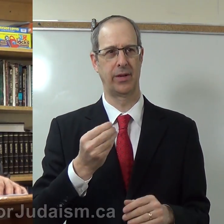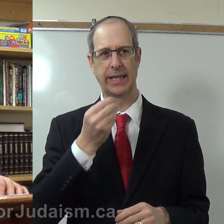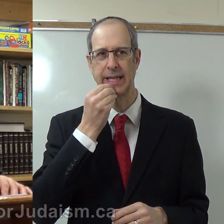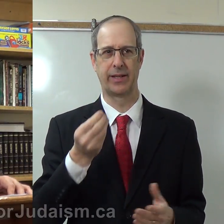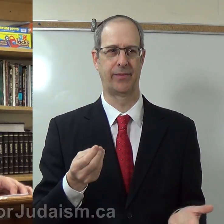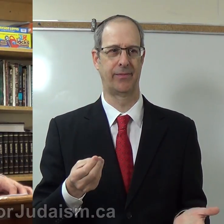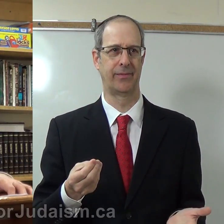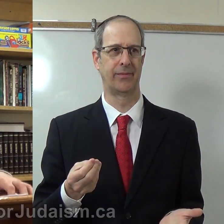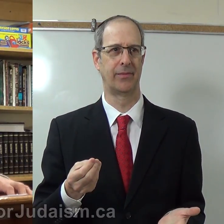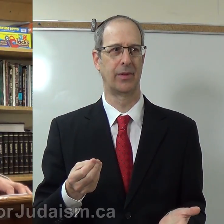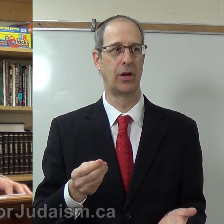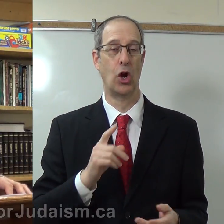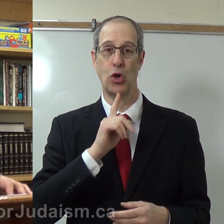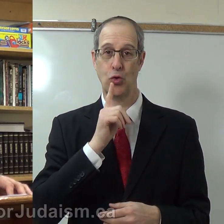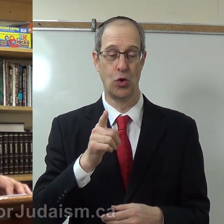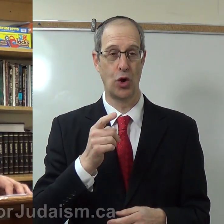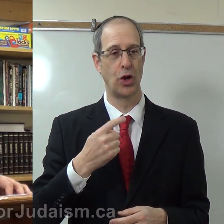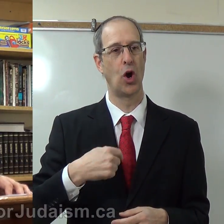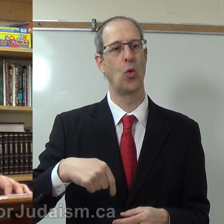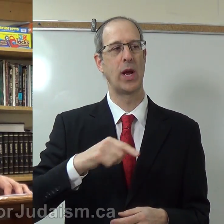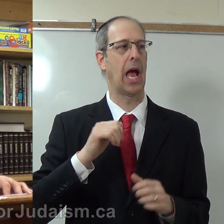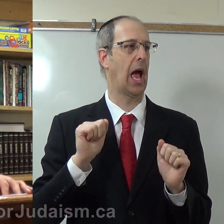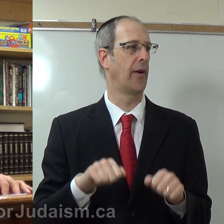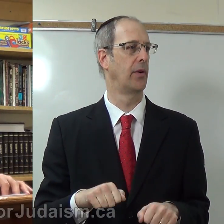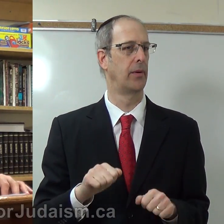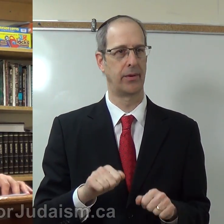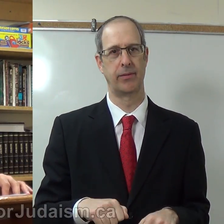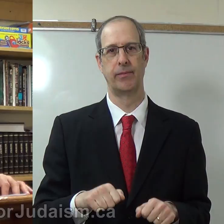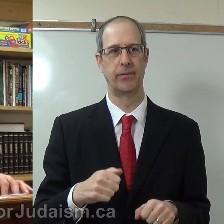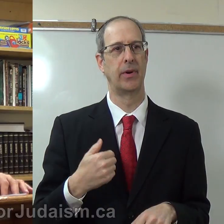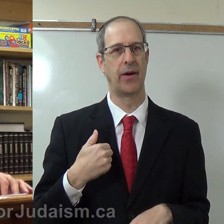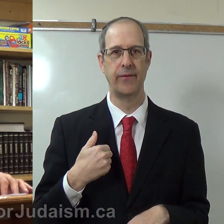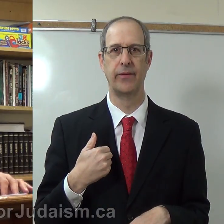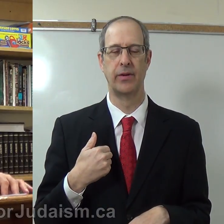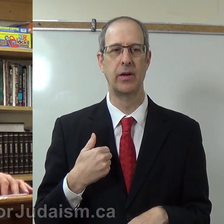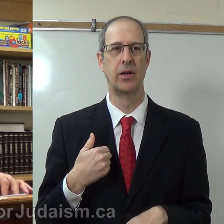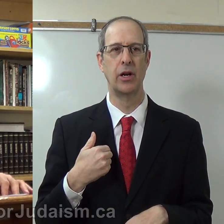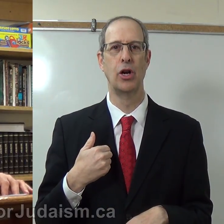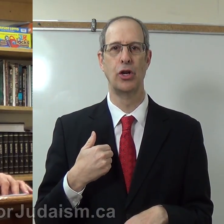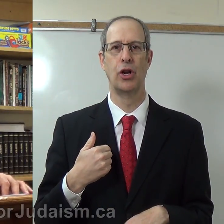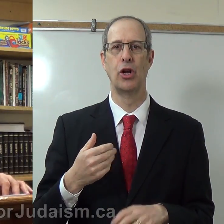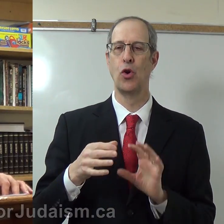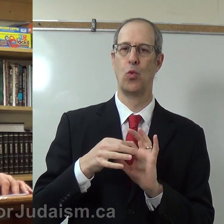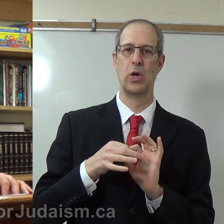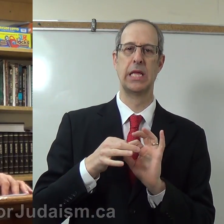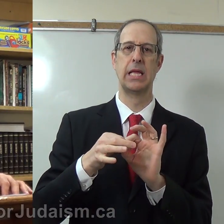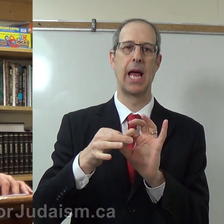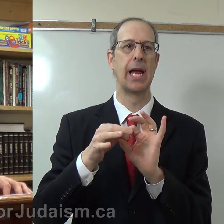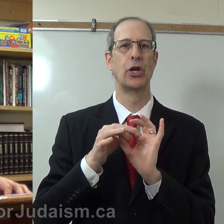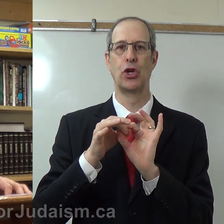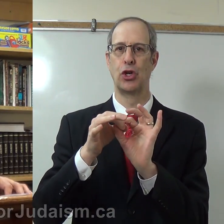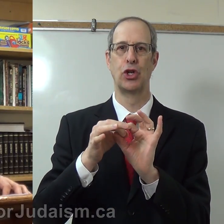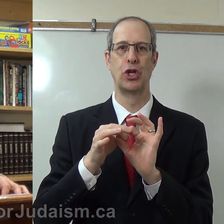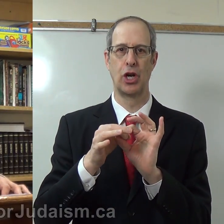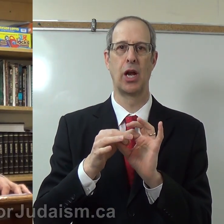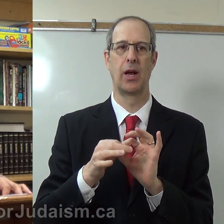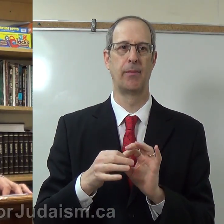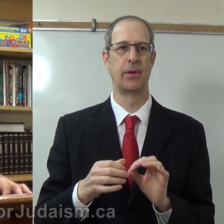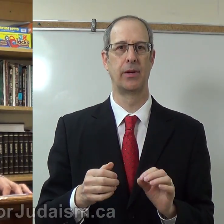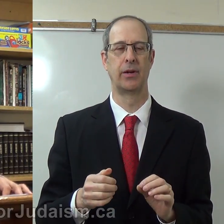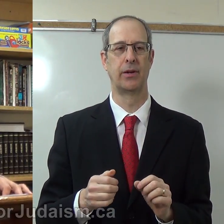And the truth is that we have the ability to have a relationship with